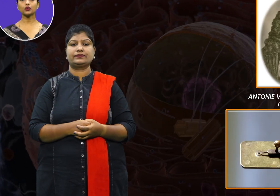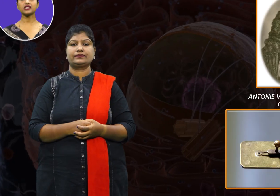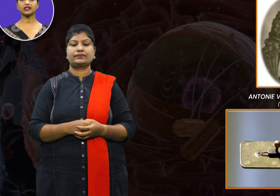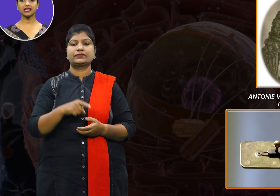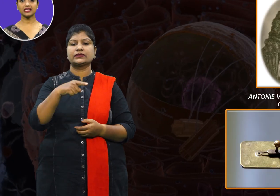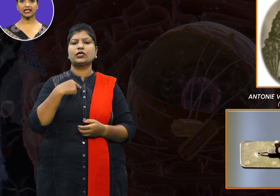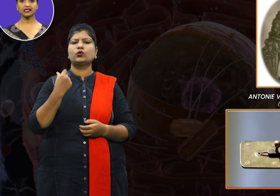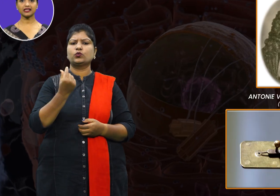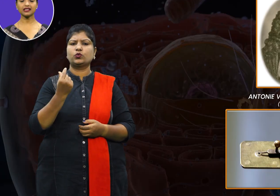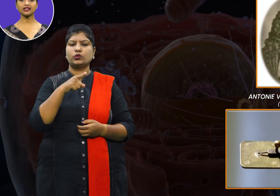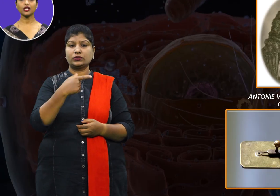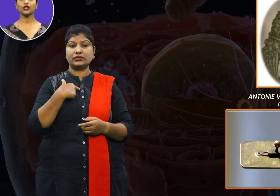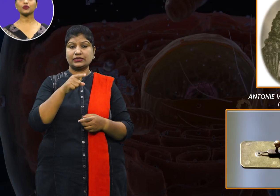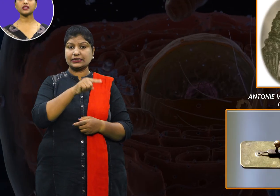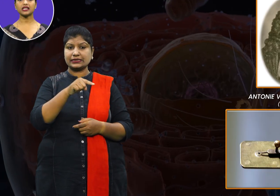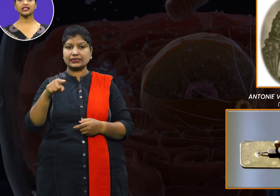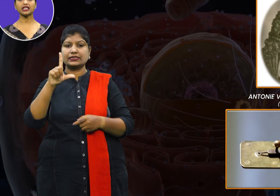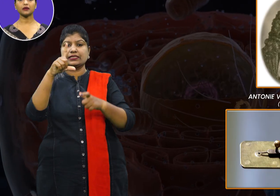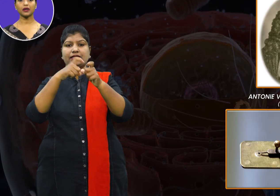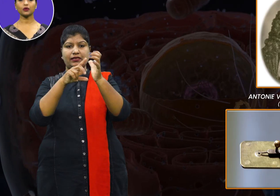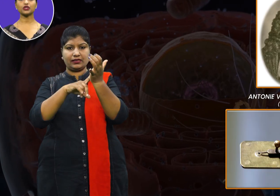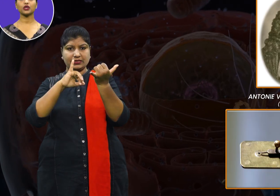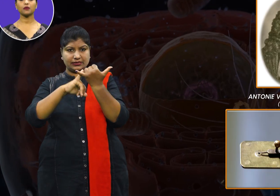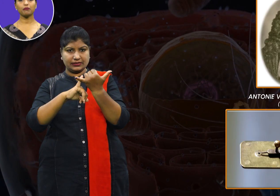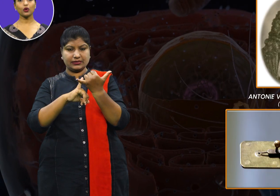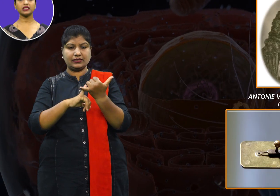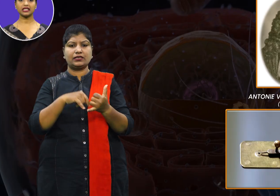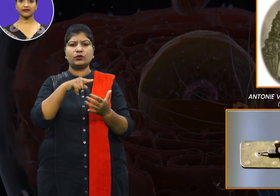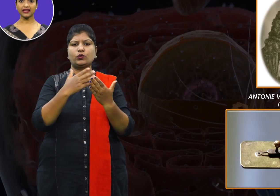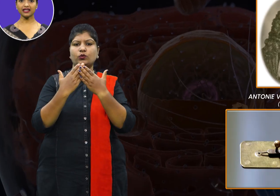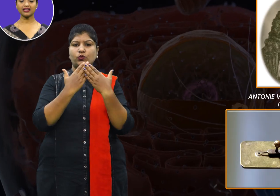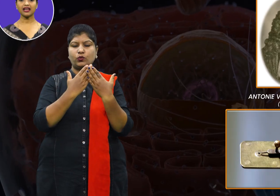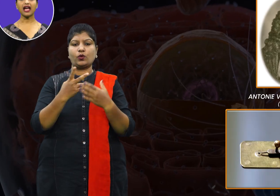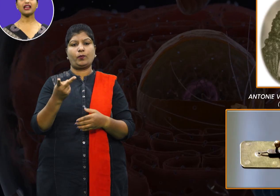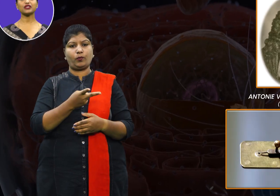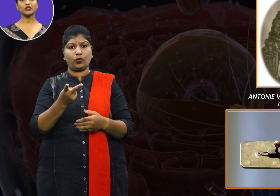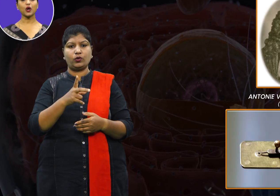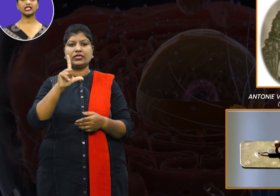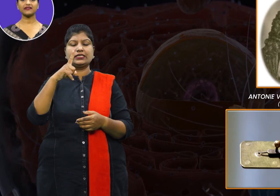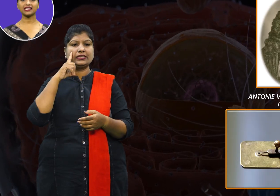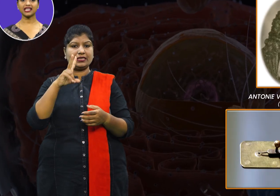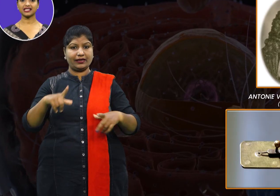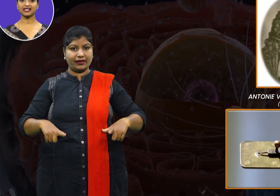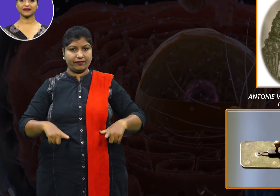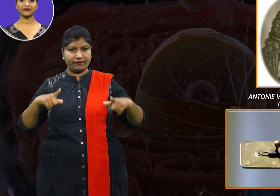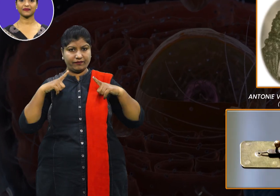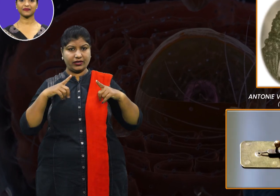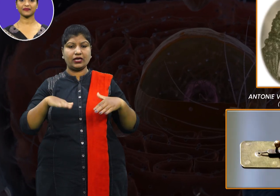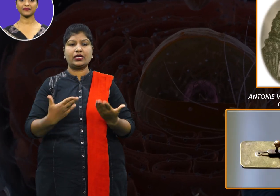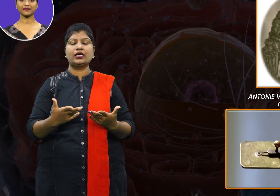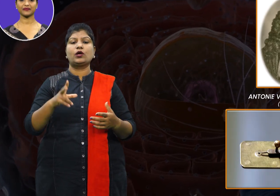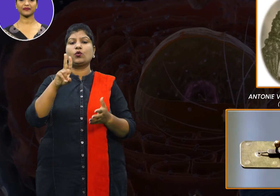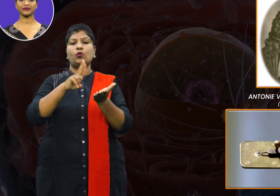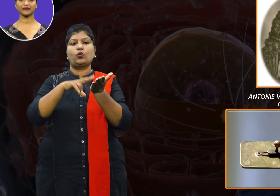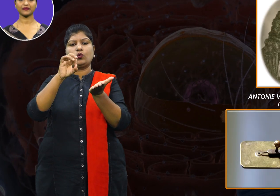and used these lenses to study about both living and non-living things.